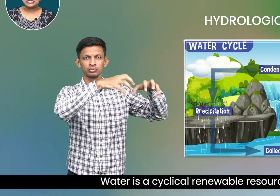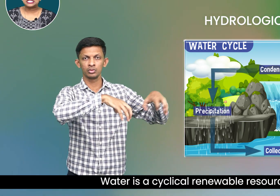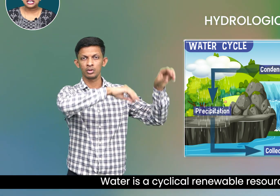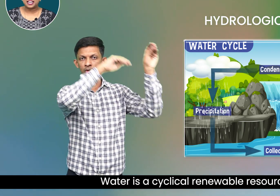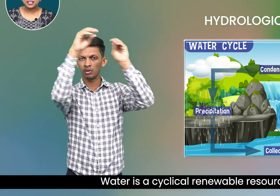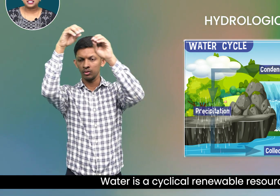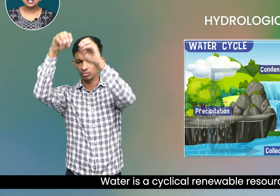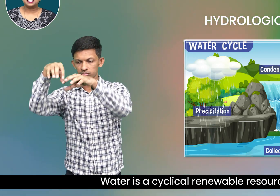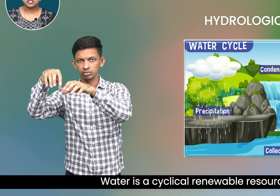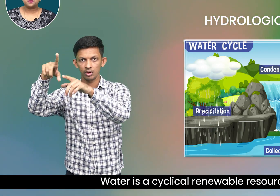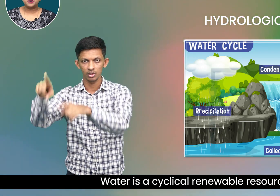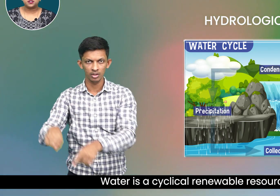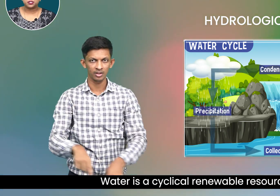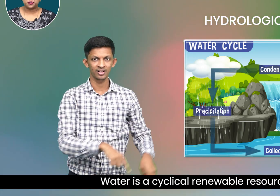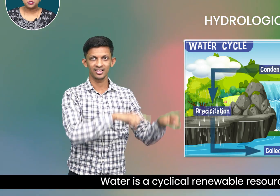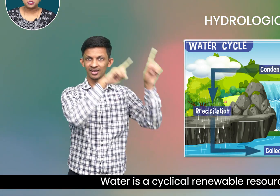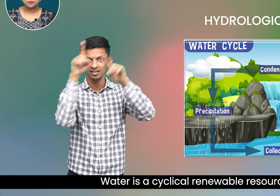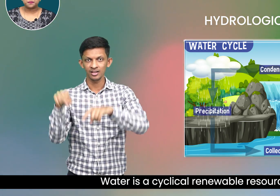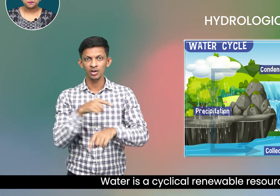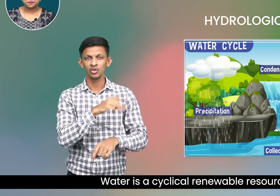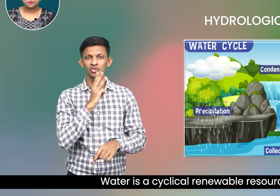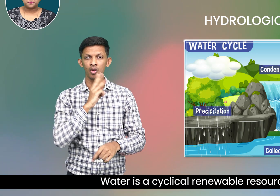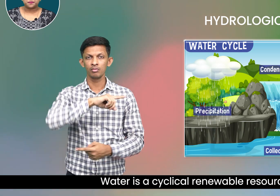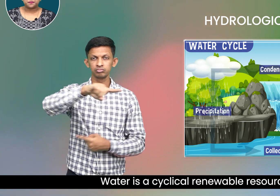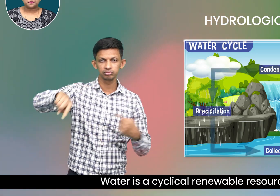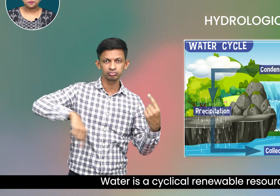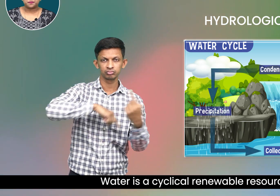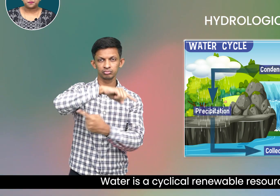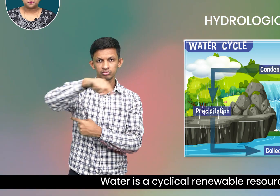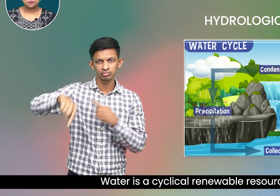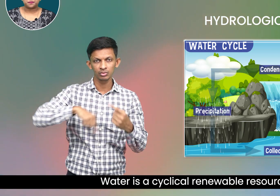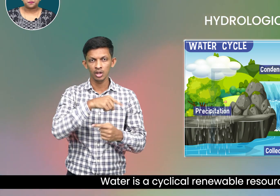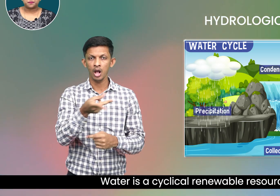Water is a cyclical renewable resource.